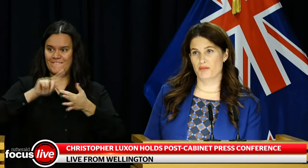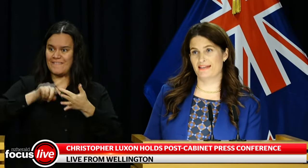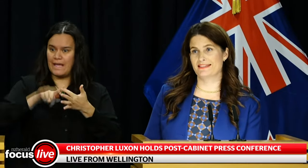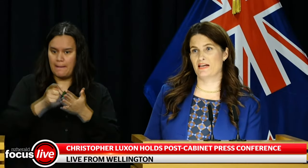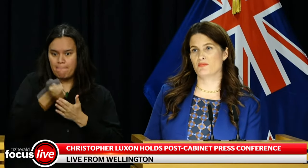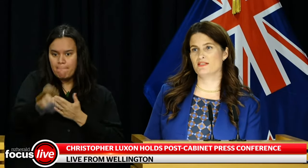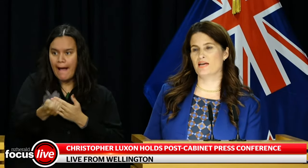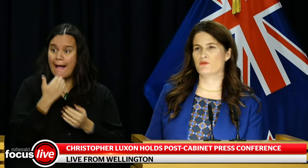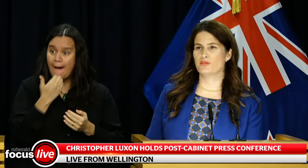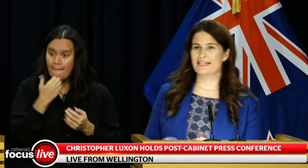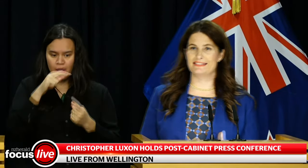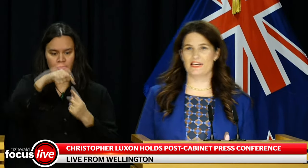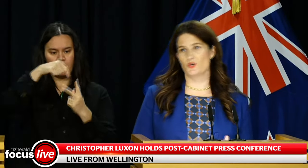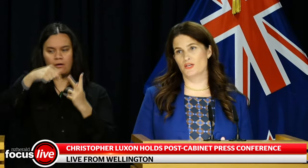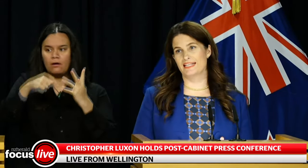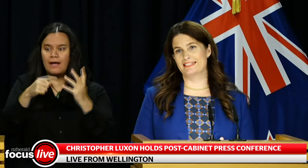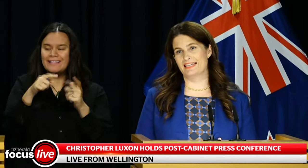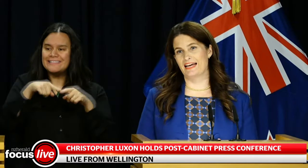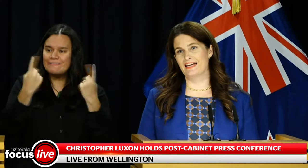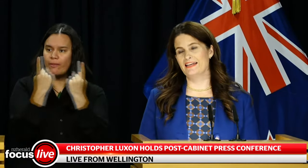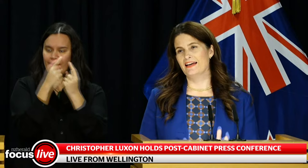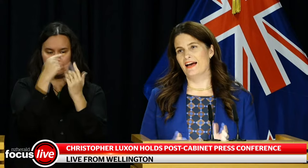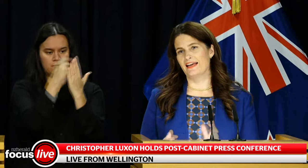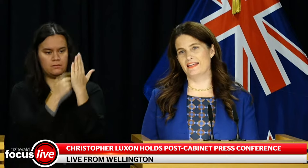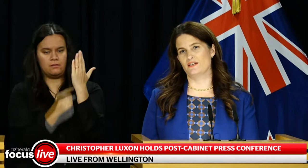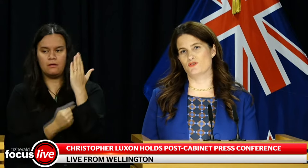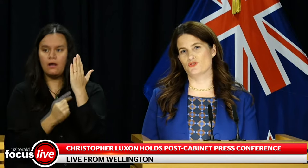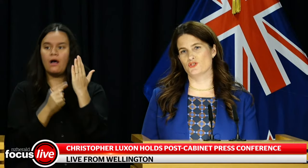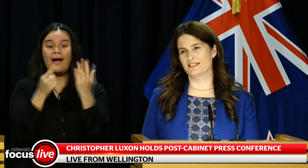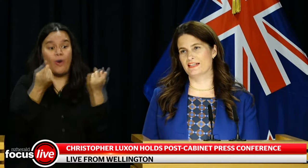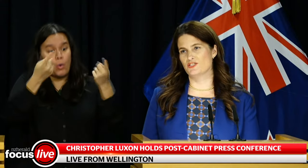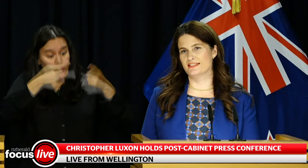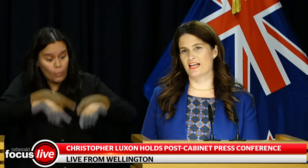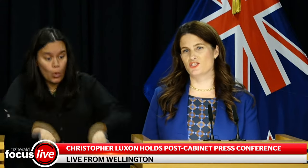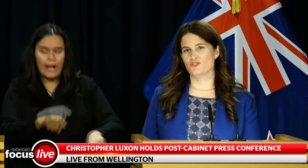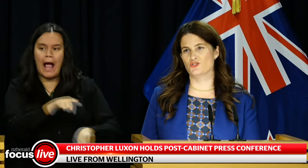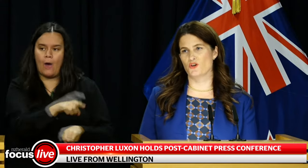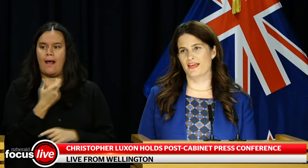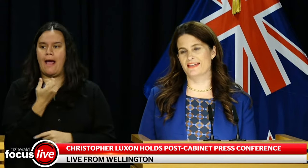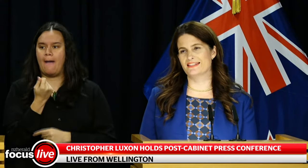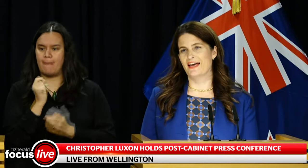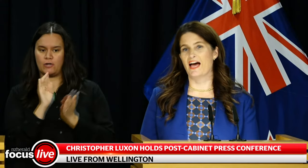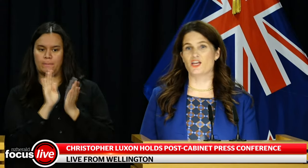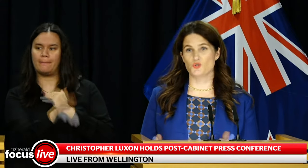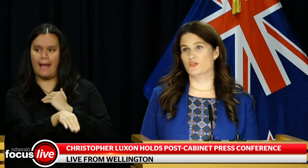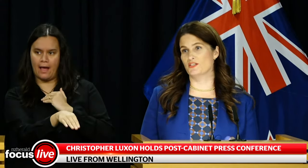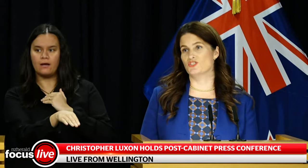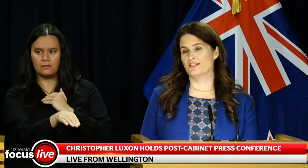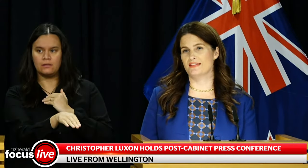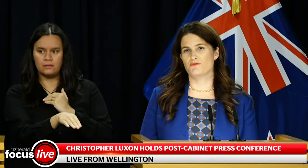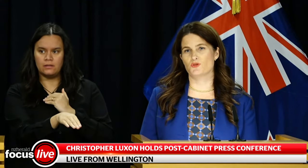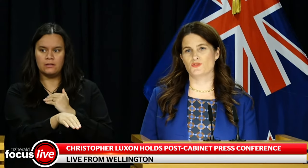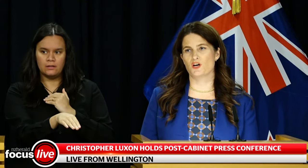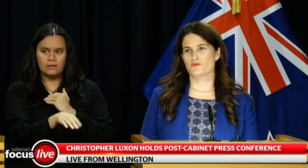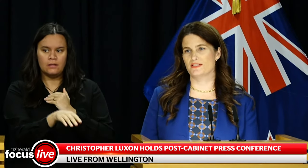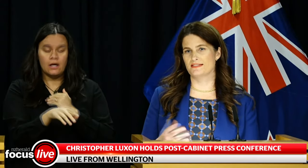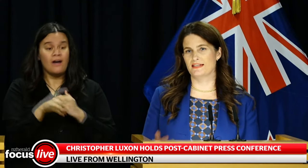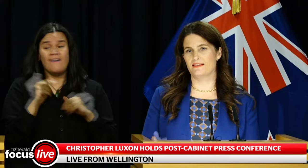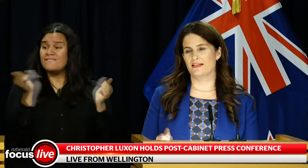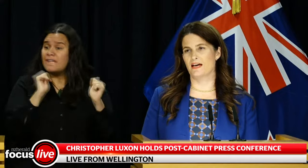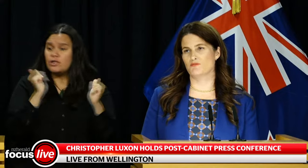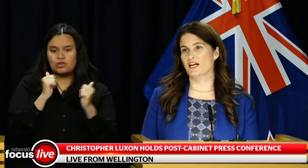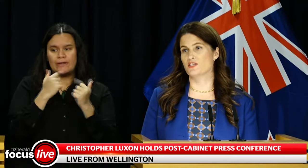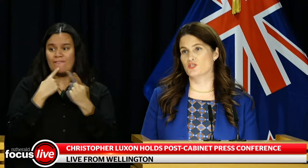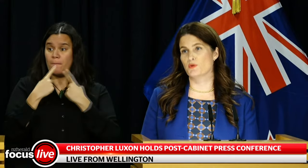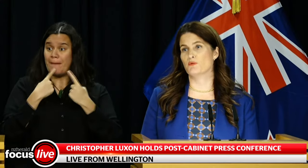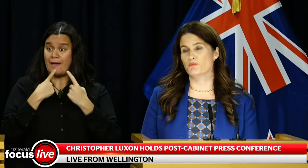regulatory impact statement, and we've released that early today ahead of introducing legislation so that you can digest that for yourselves and see